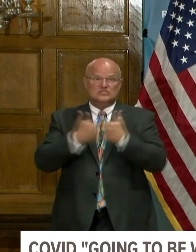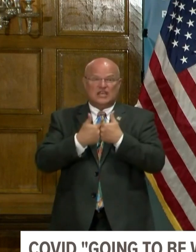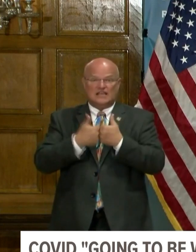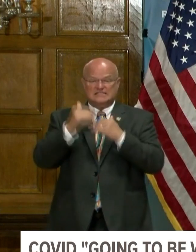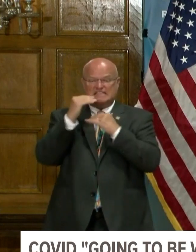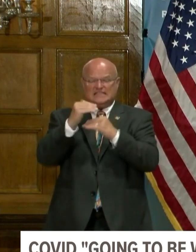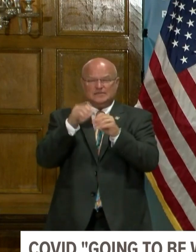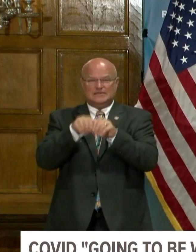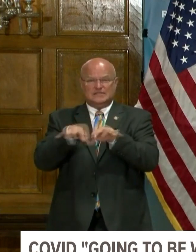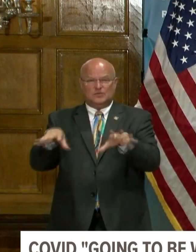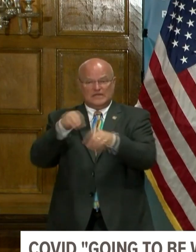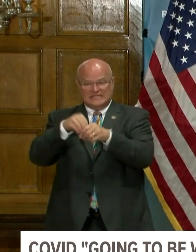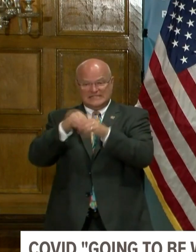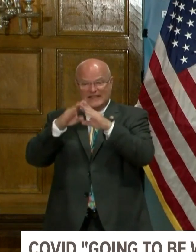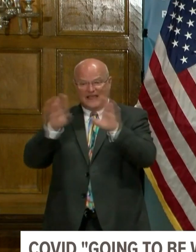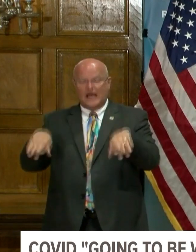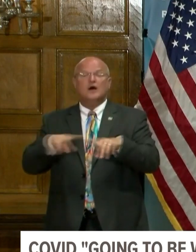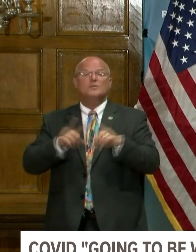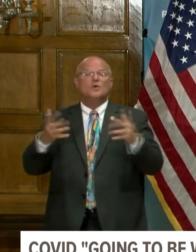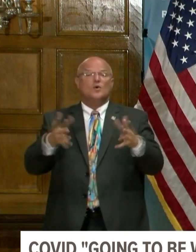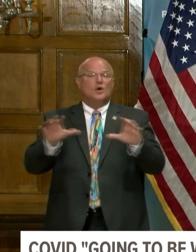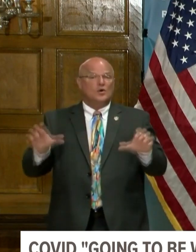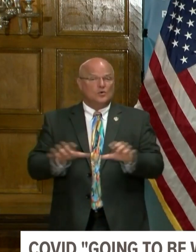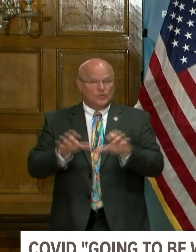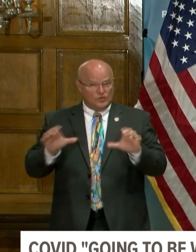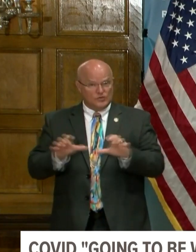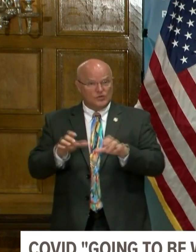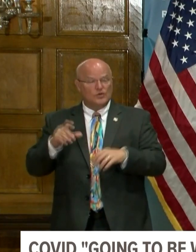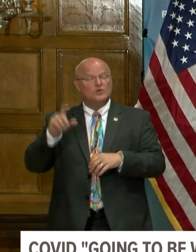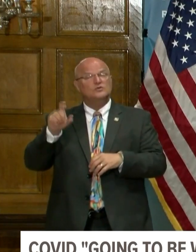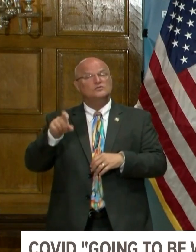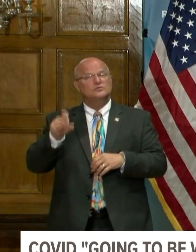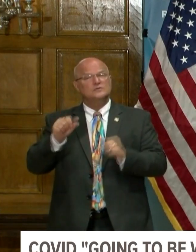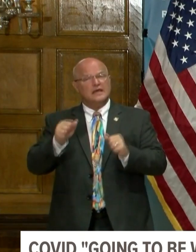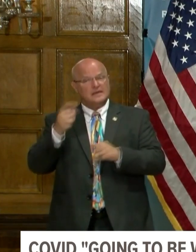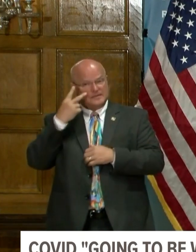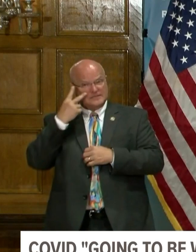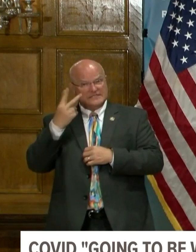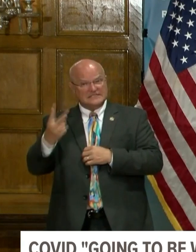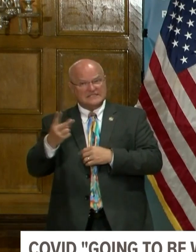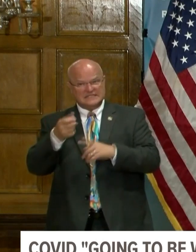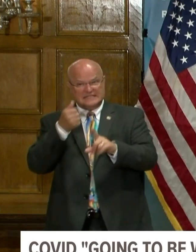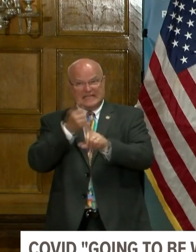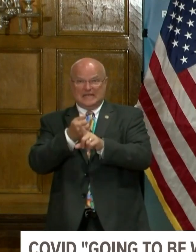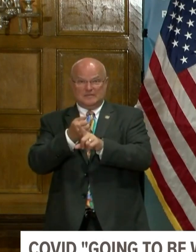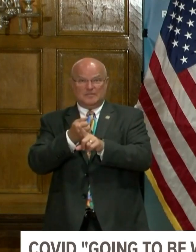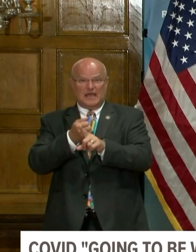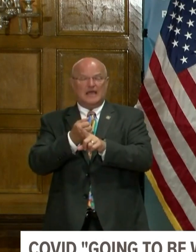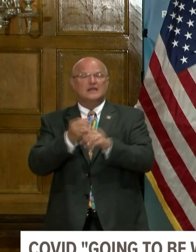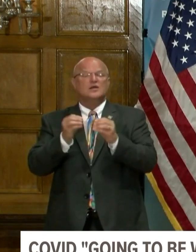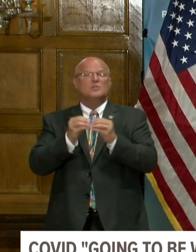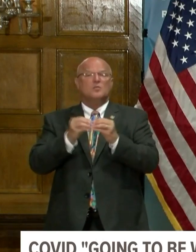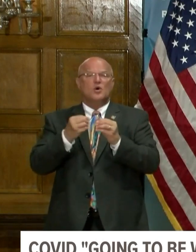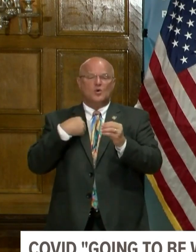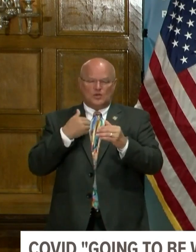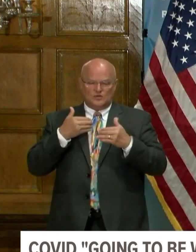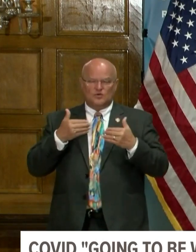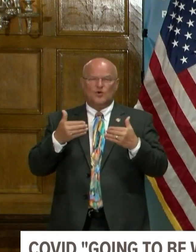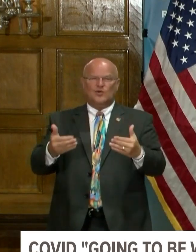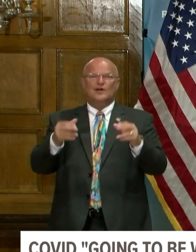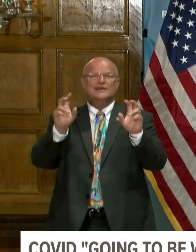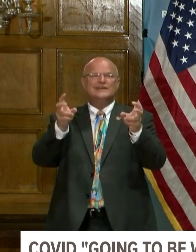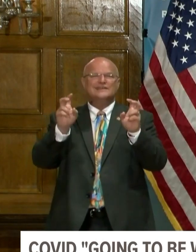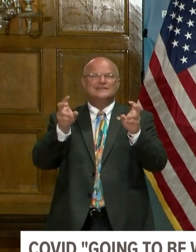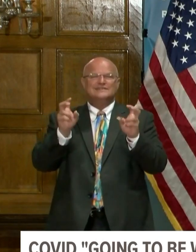limit spread there. But I think what we are doing, we should be able to see the impact as we go along. In